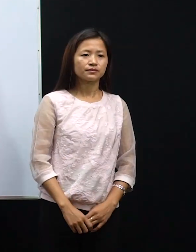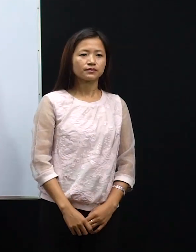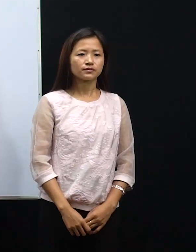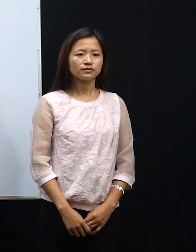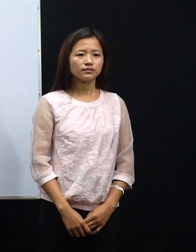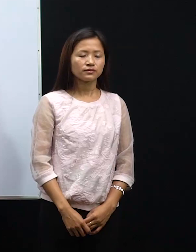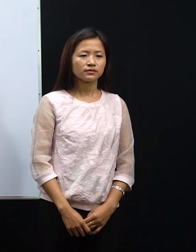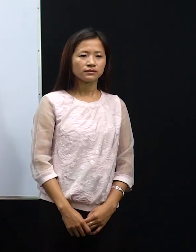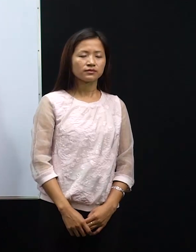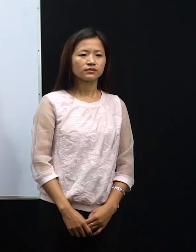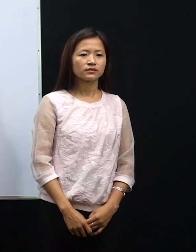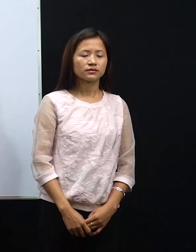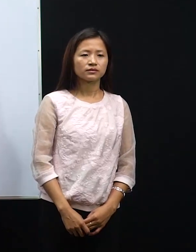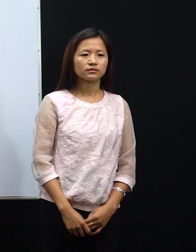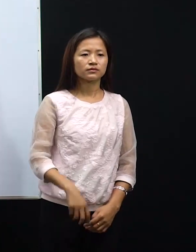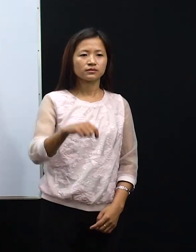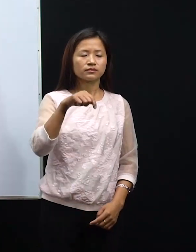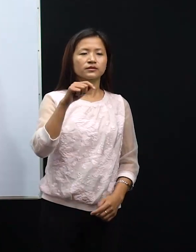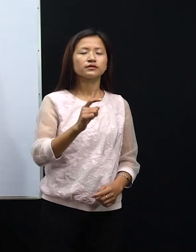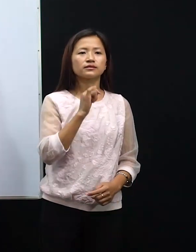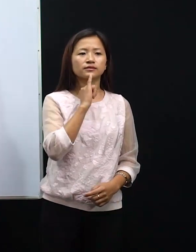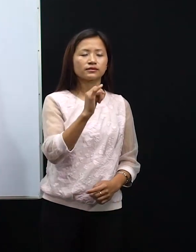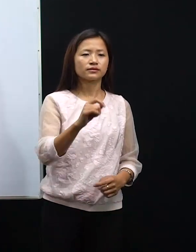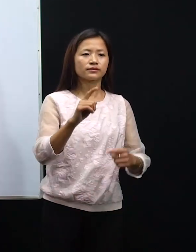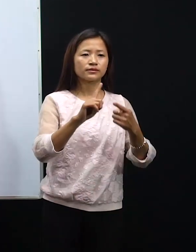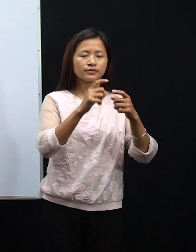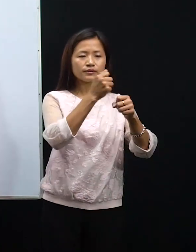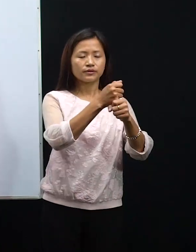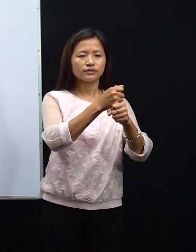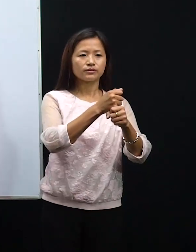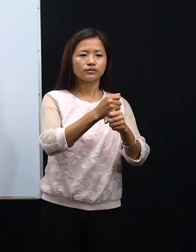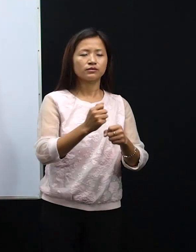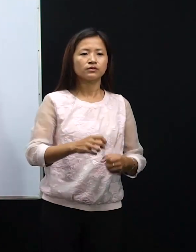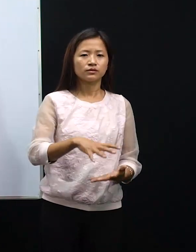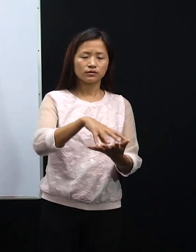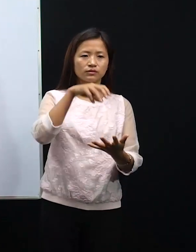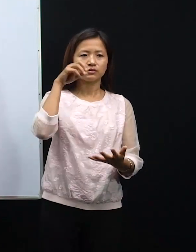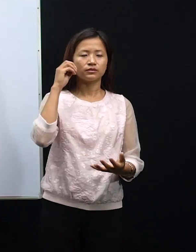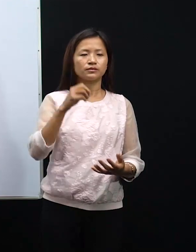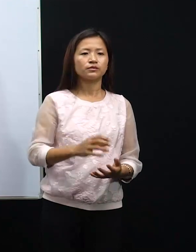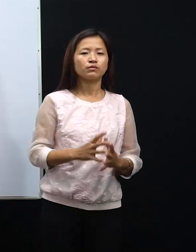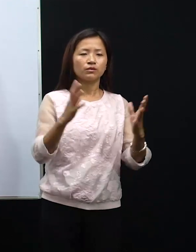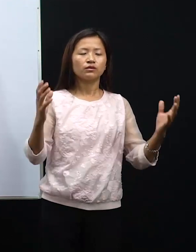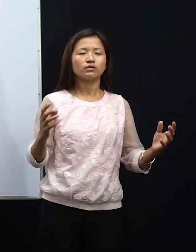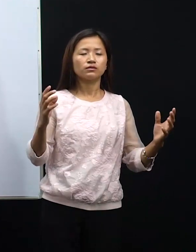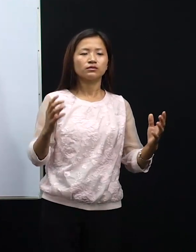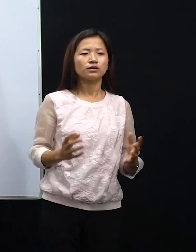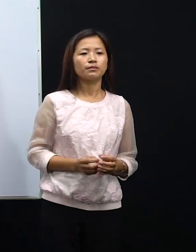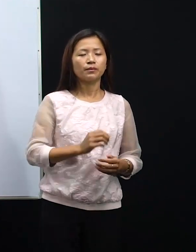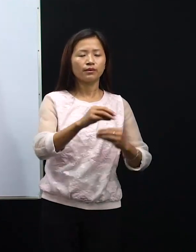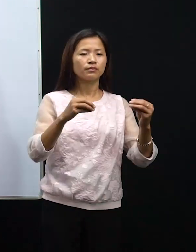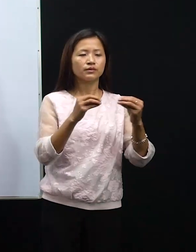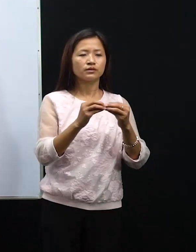squared. So this is an example of how you will subtract. We will be learning more about addition and subtraction in the exercises.